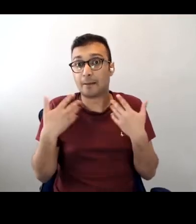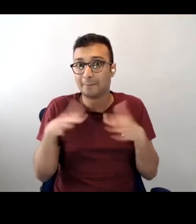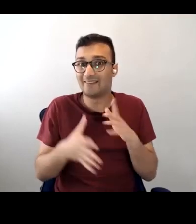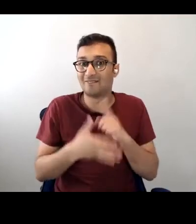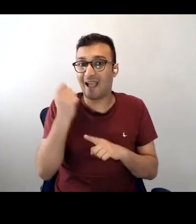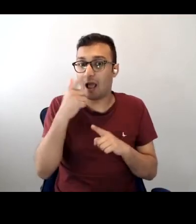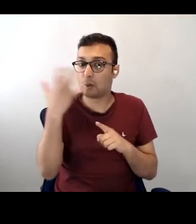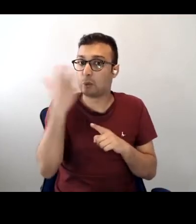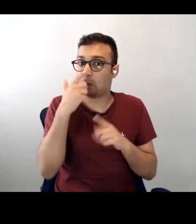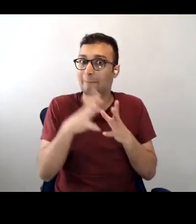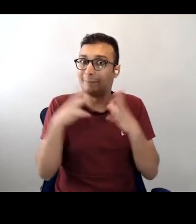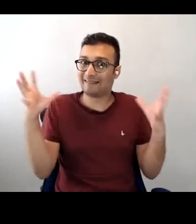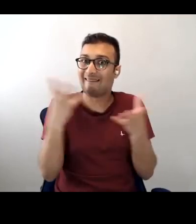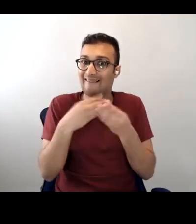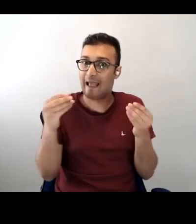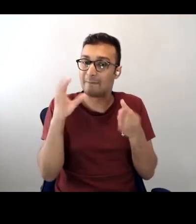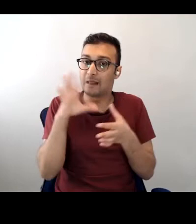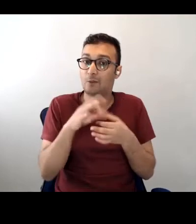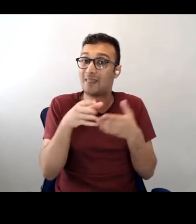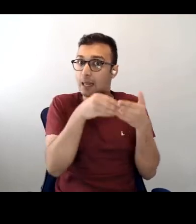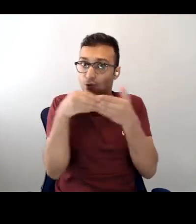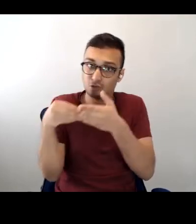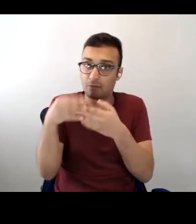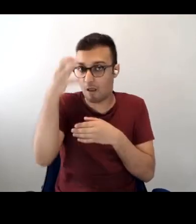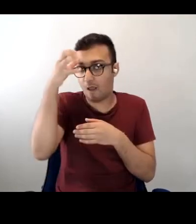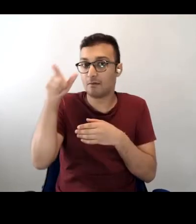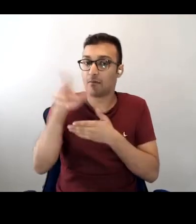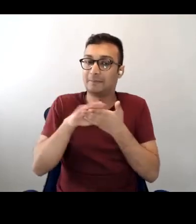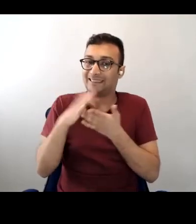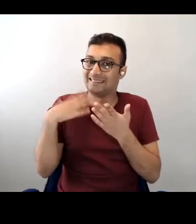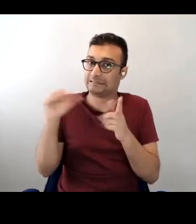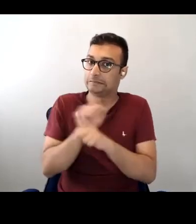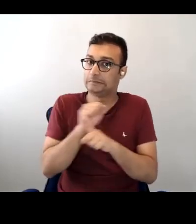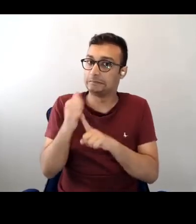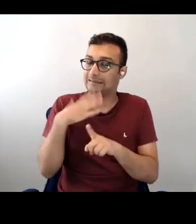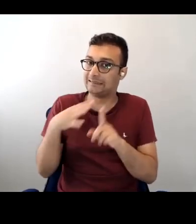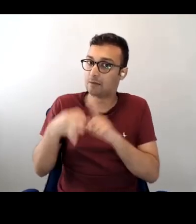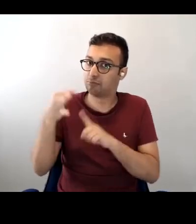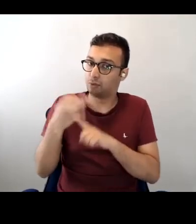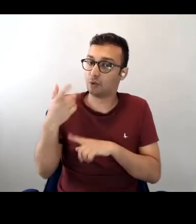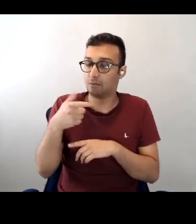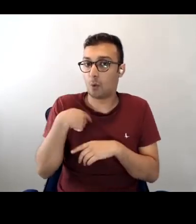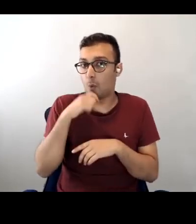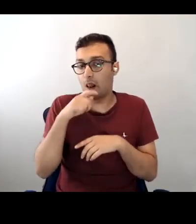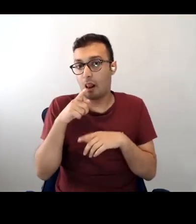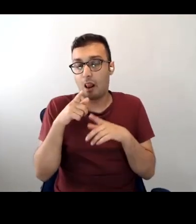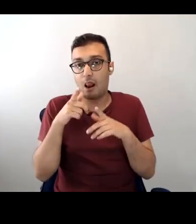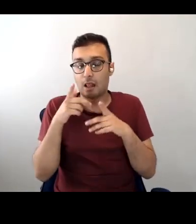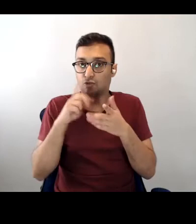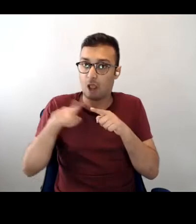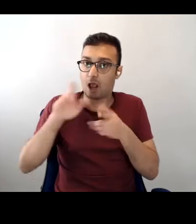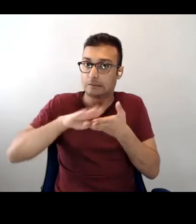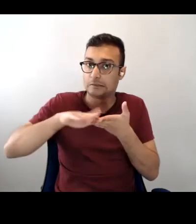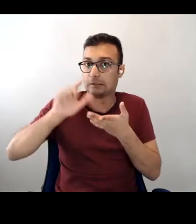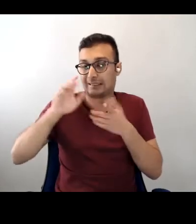governance part, we have already established a team at the national level, as already mentioned,